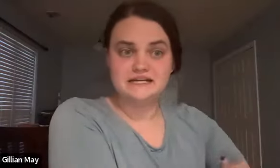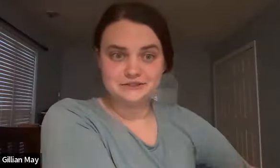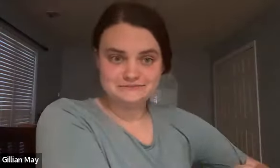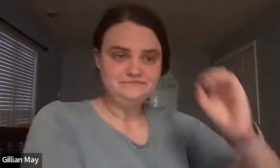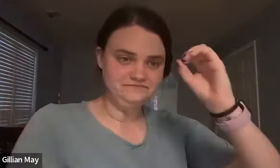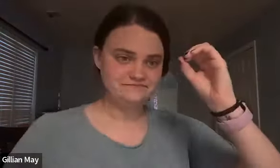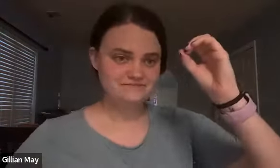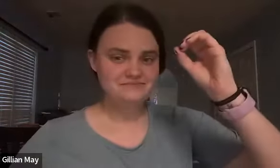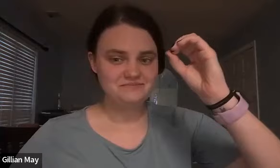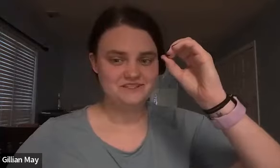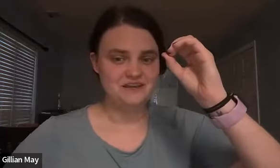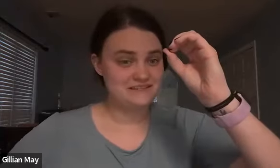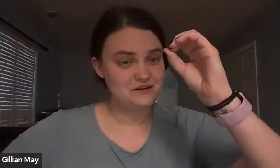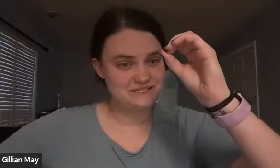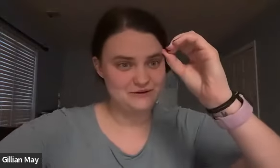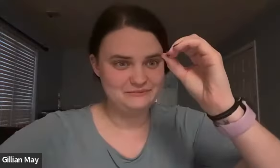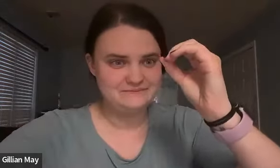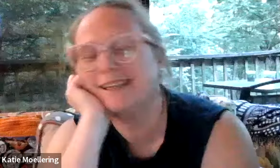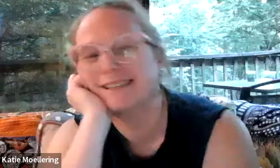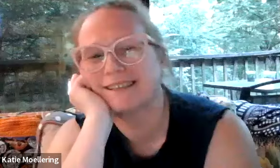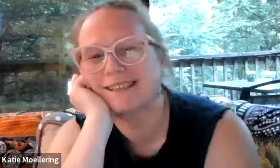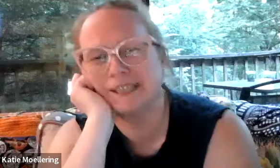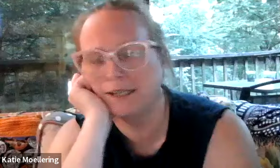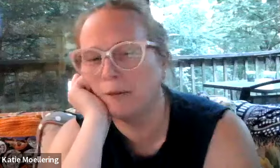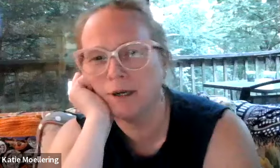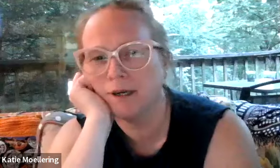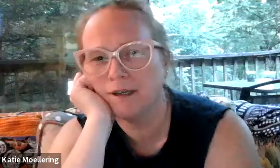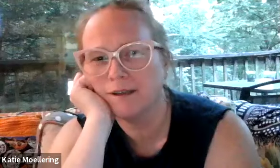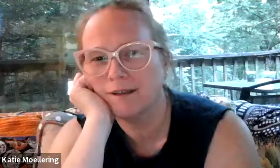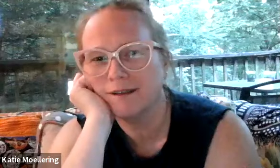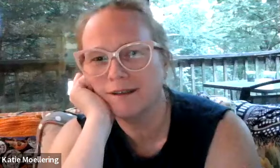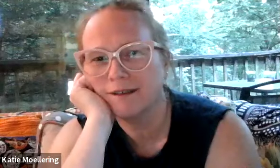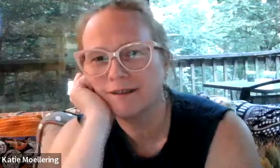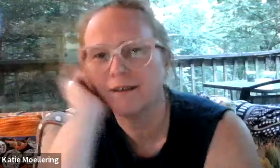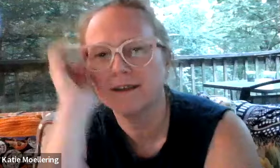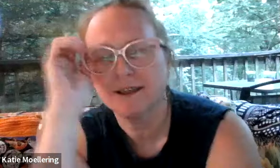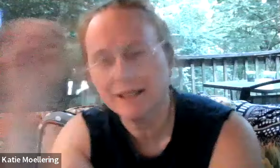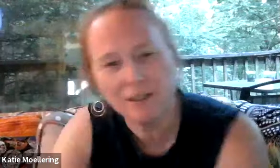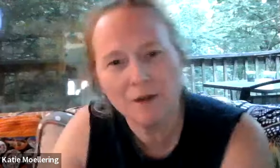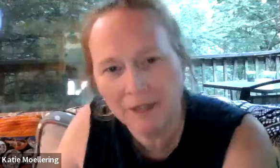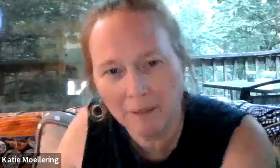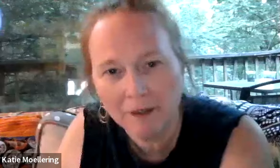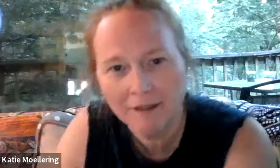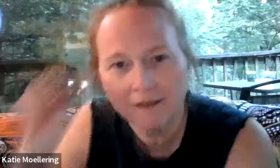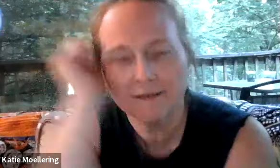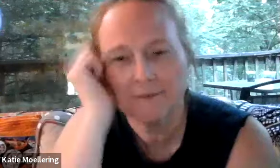do. So yeah, this is our So 0. wait, is it a number? Is 0 a number?